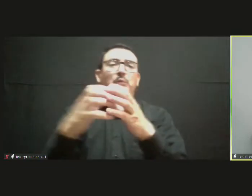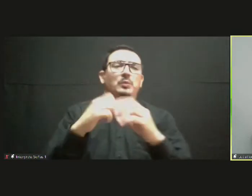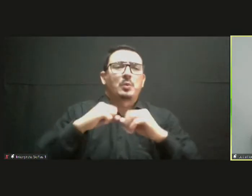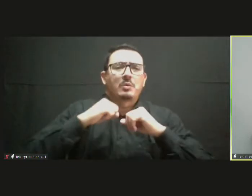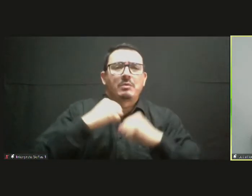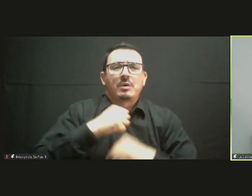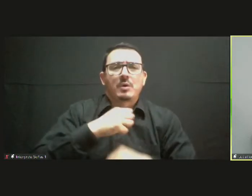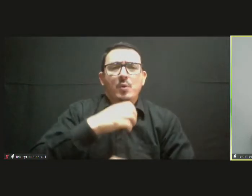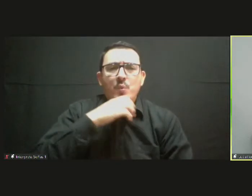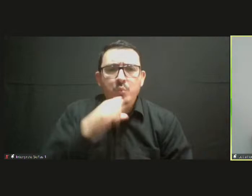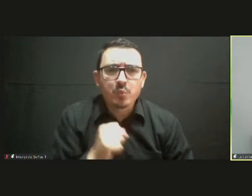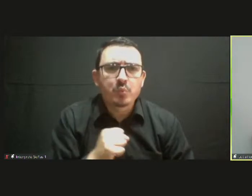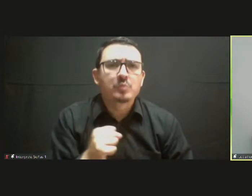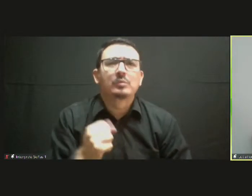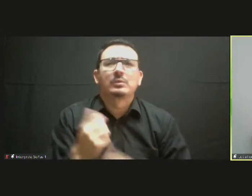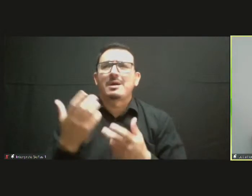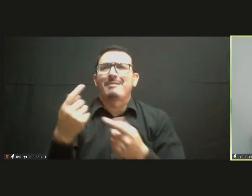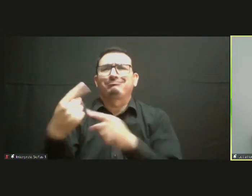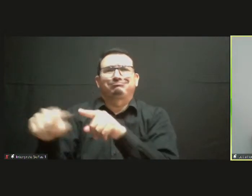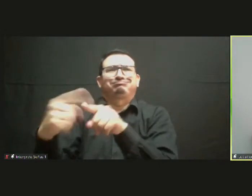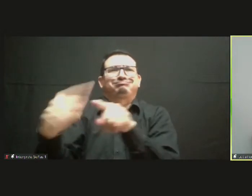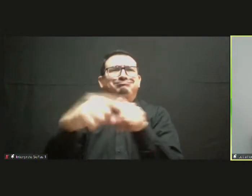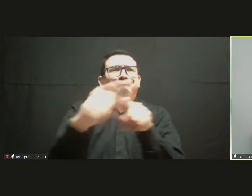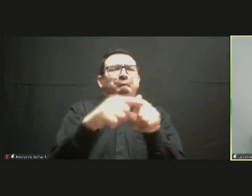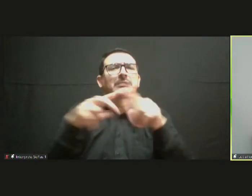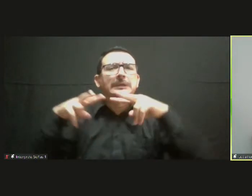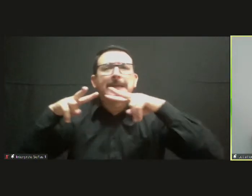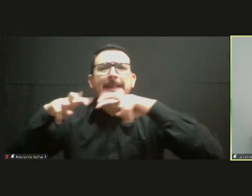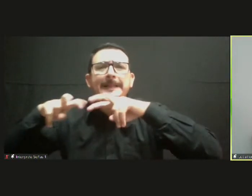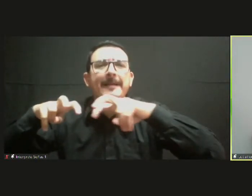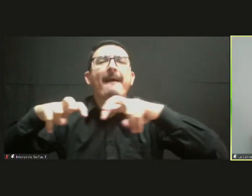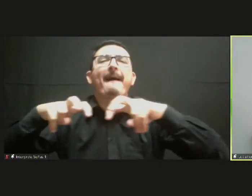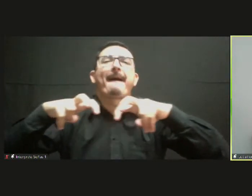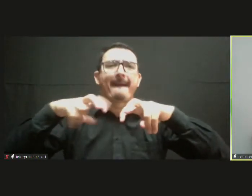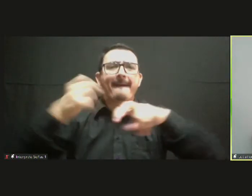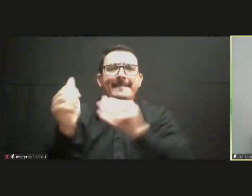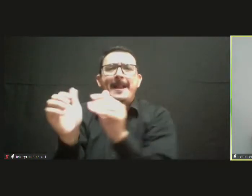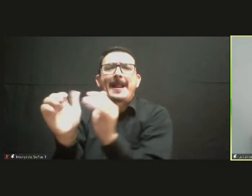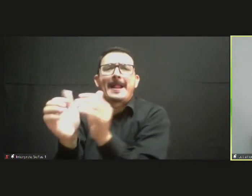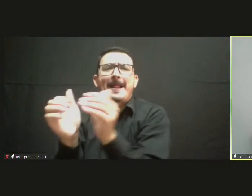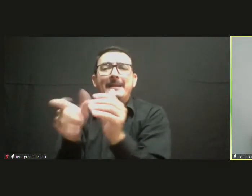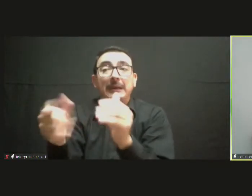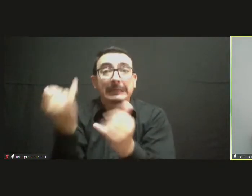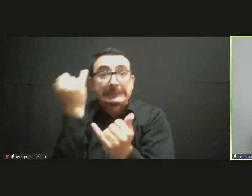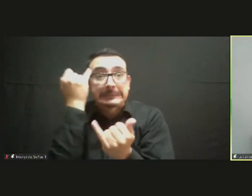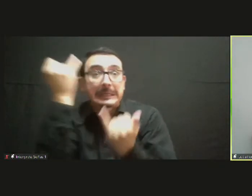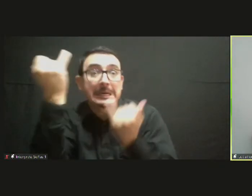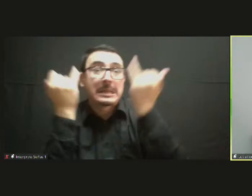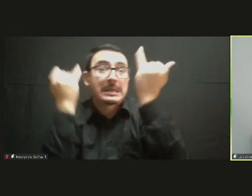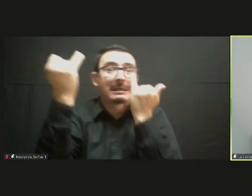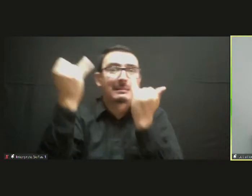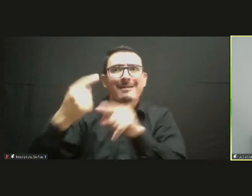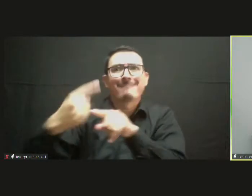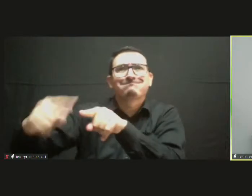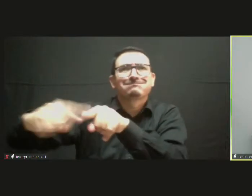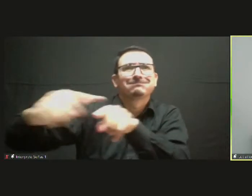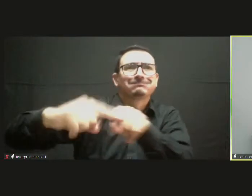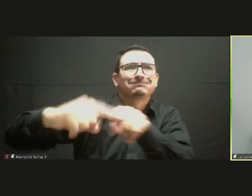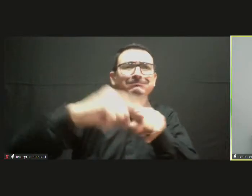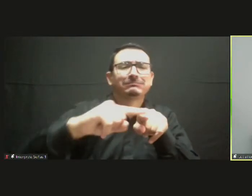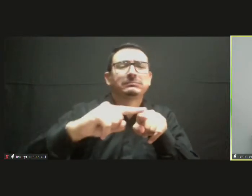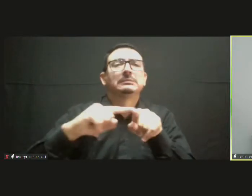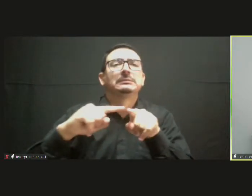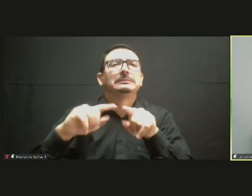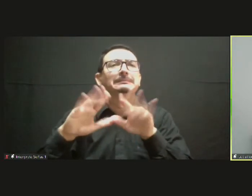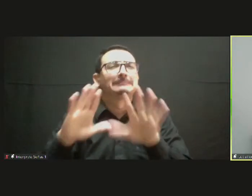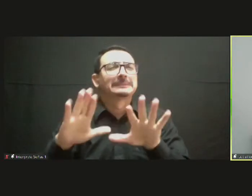innovative. They are not disruptive though, but they understand the importance of an online presence. They use online travel